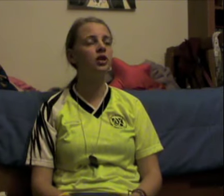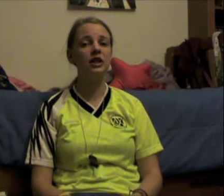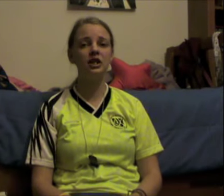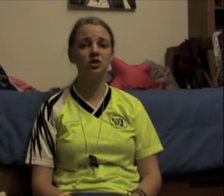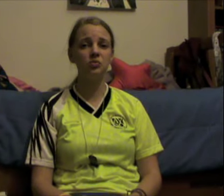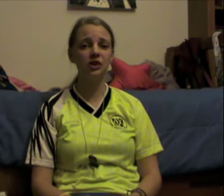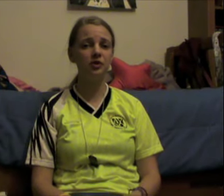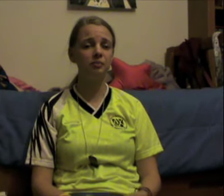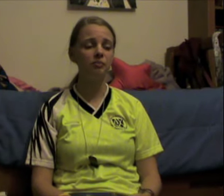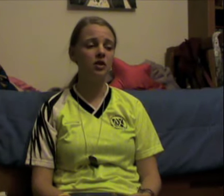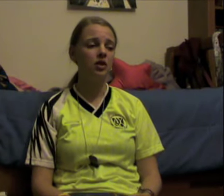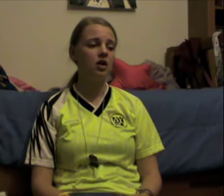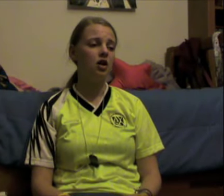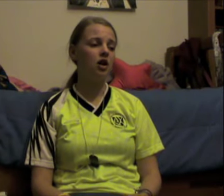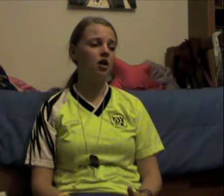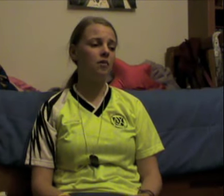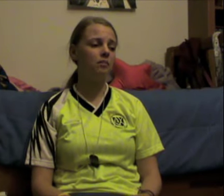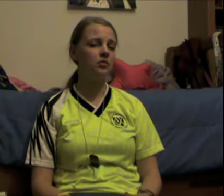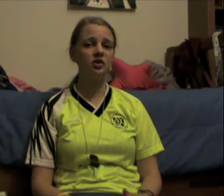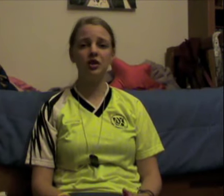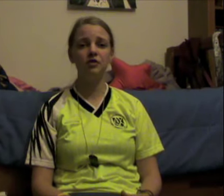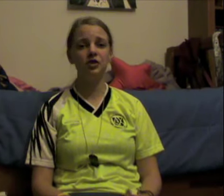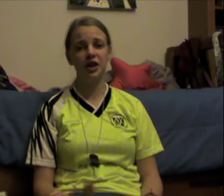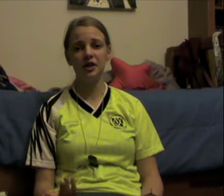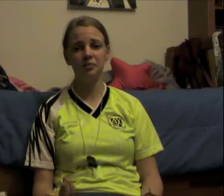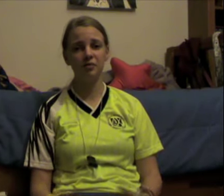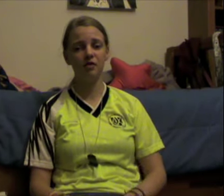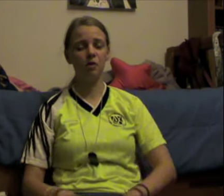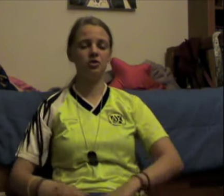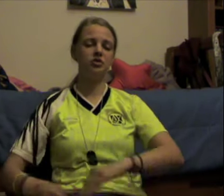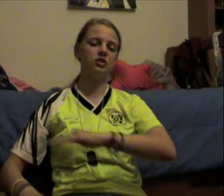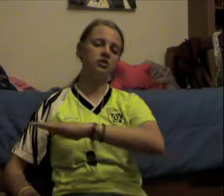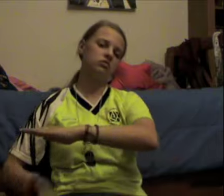okay, days of the week. Um, the sign for day, of course, is,